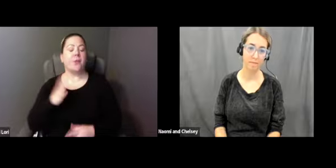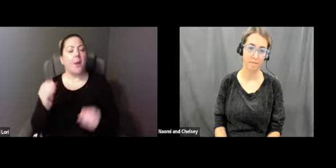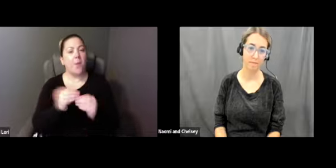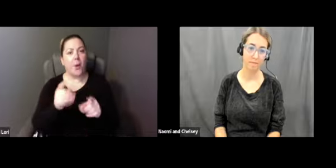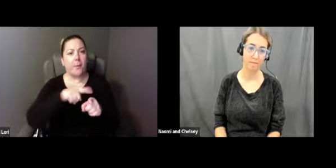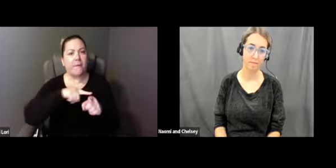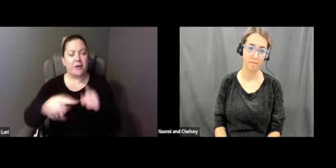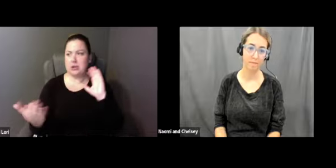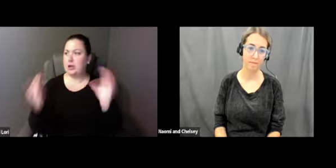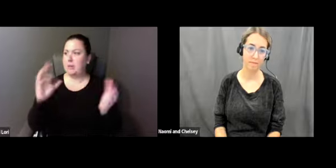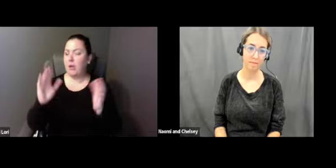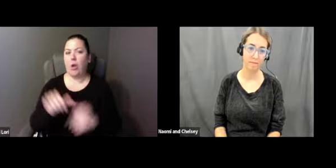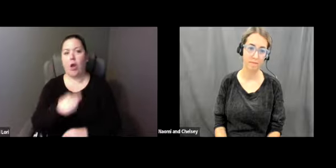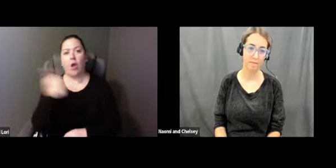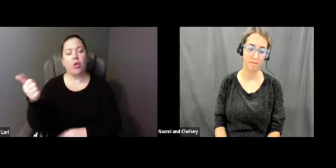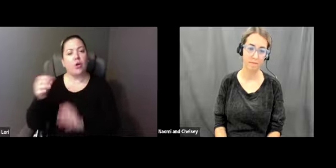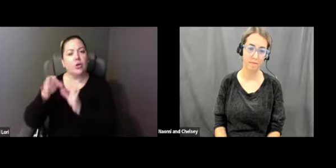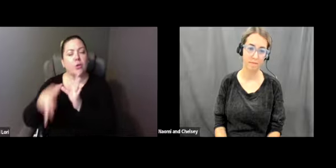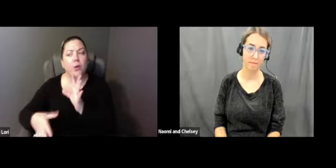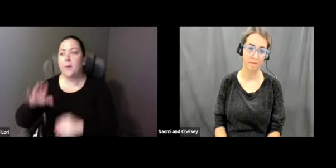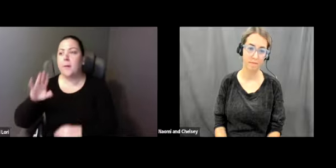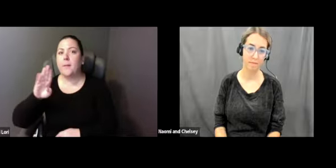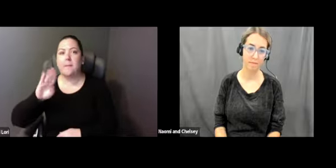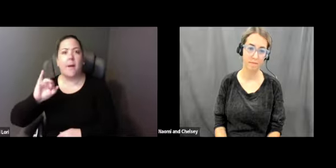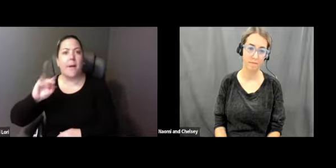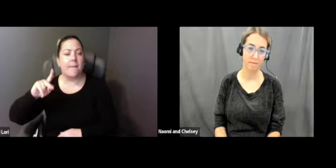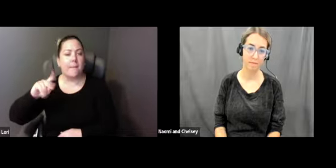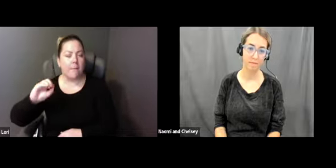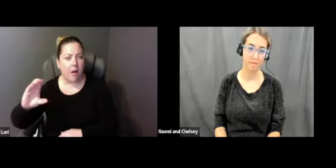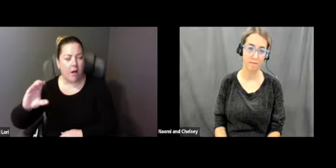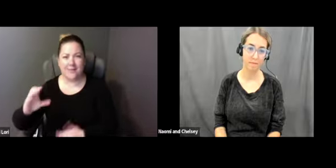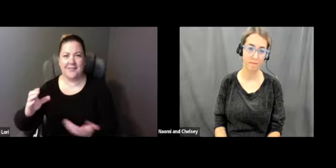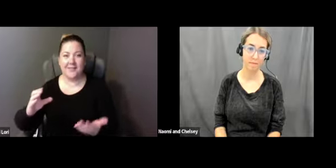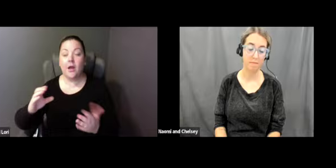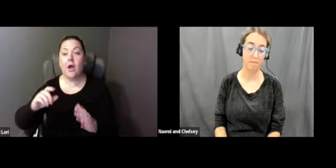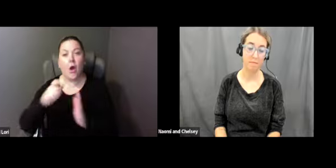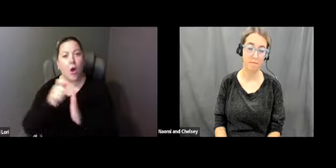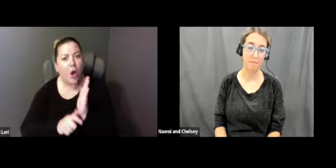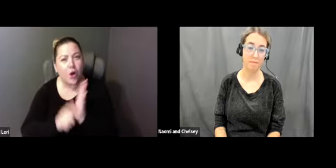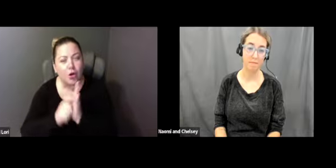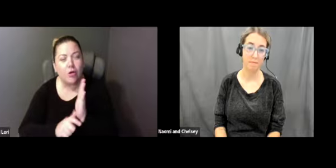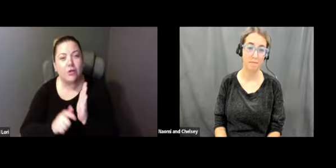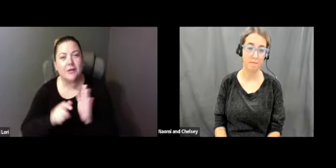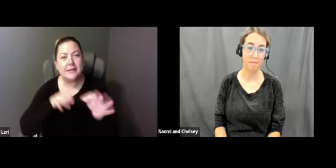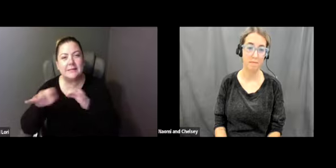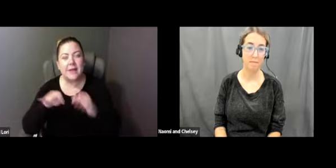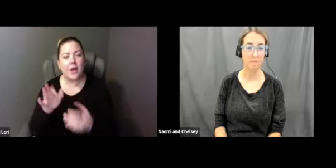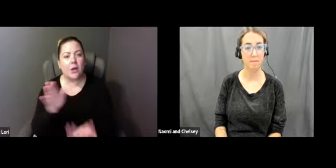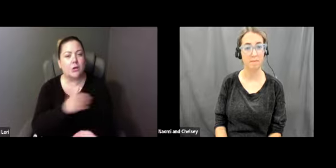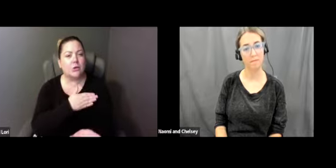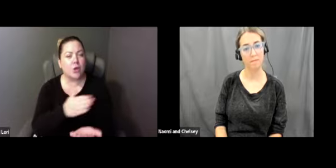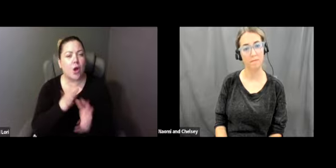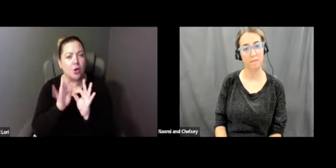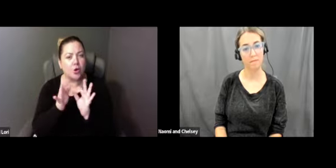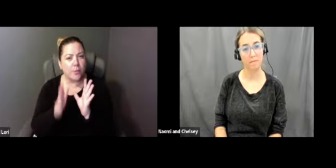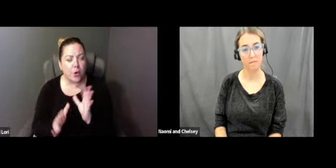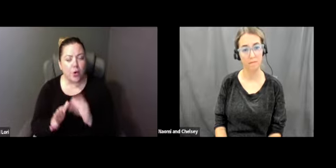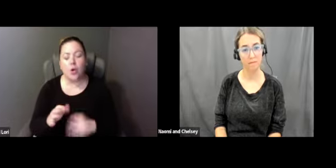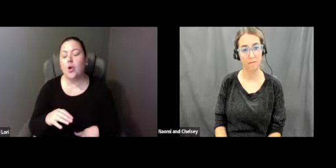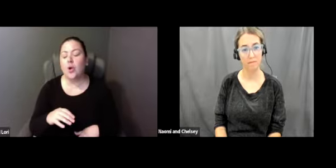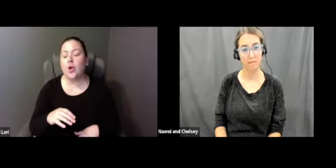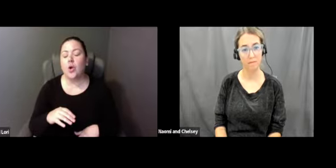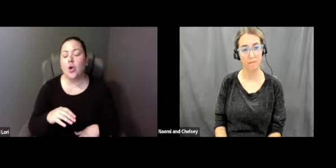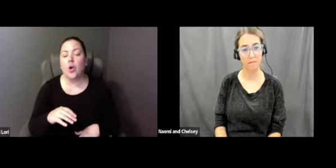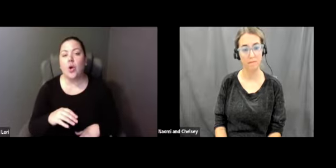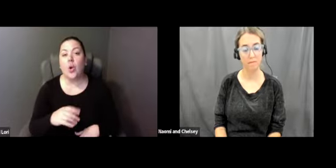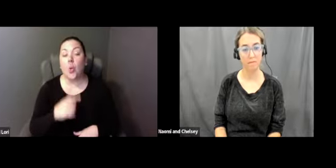comes to interpreting. And this article talks about the WAP song in specific. It's really interesting about